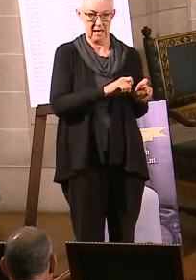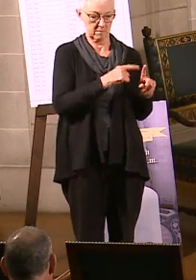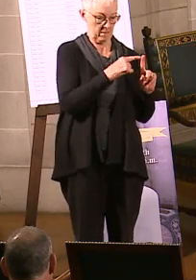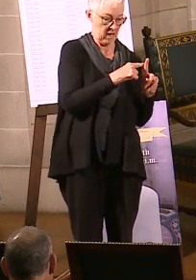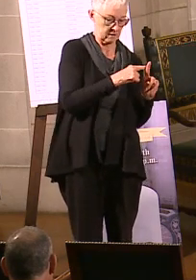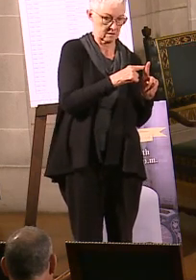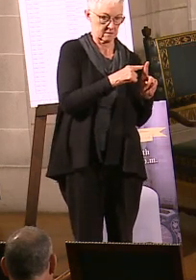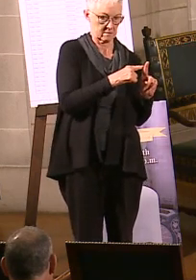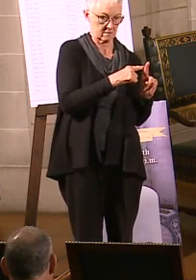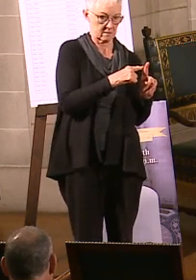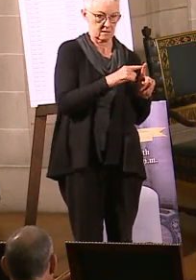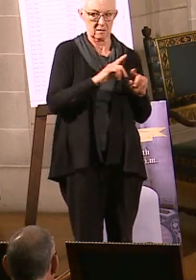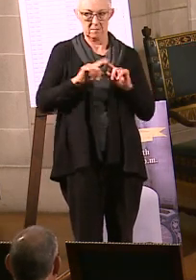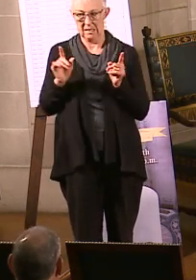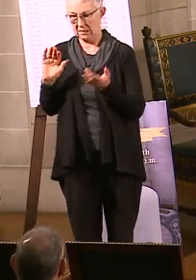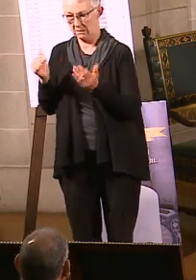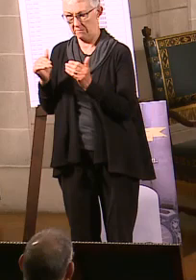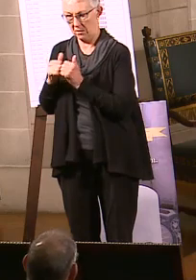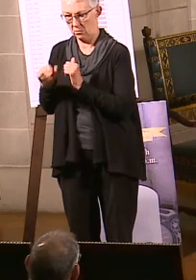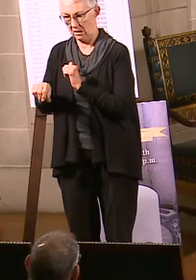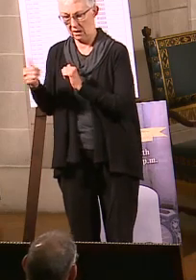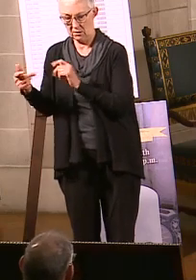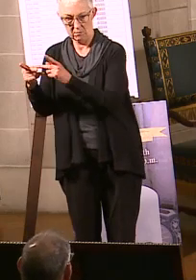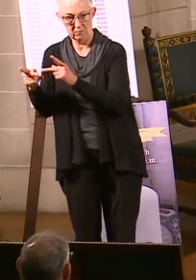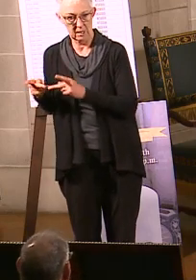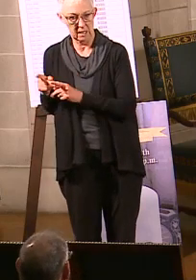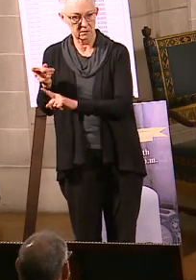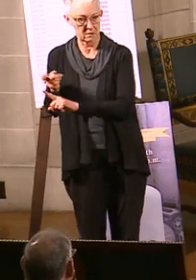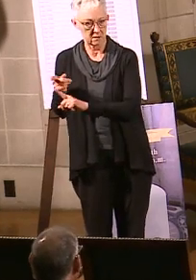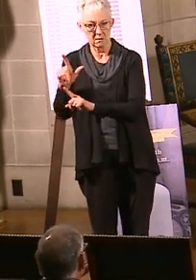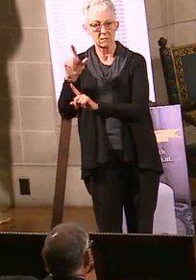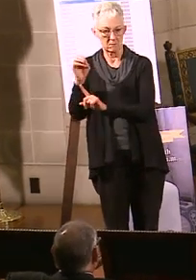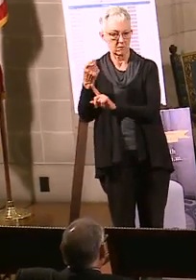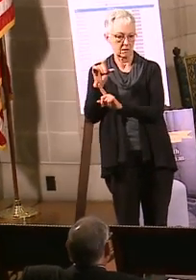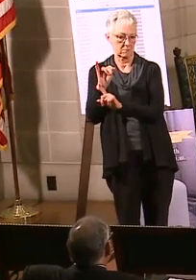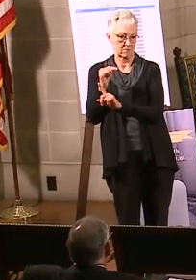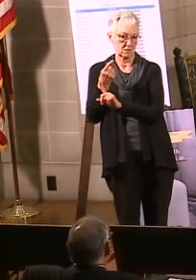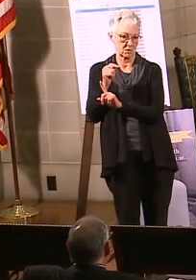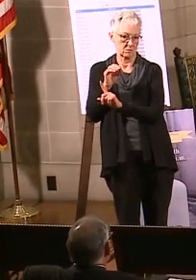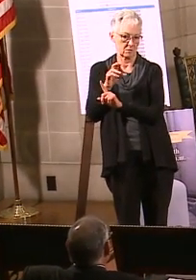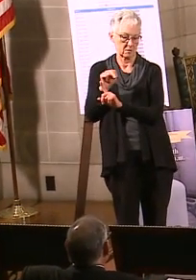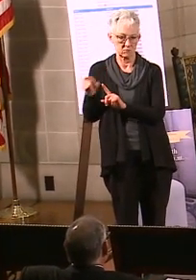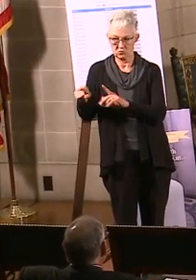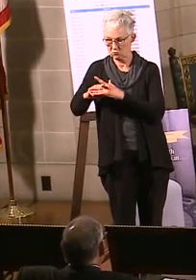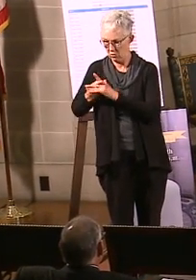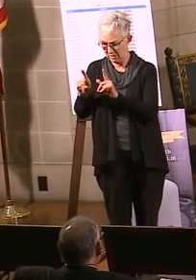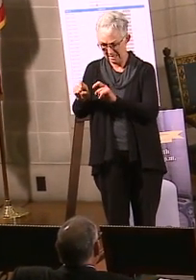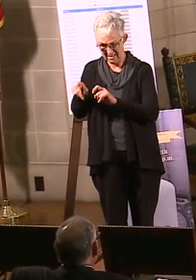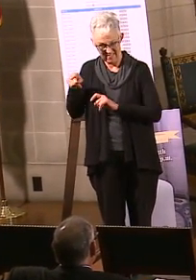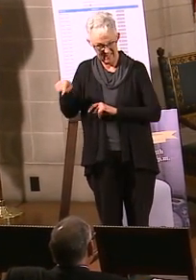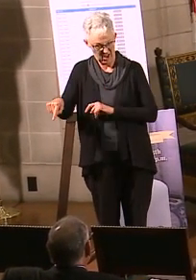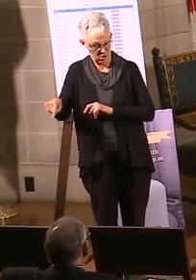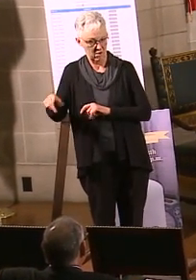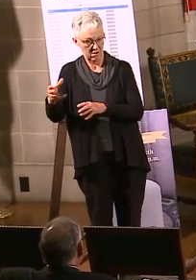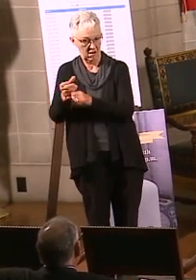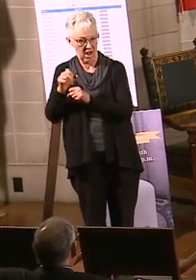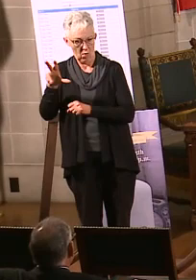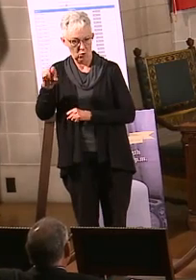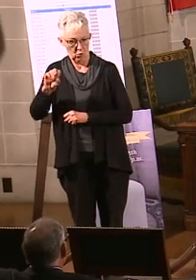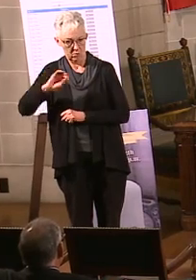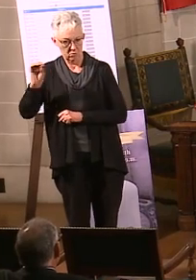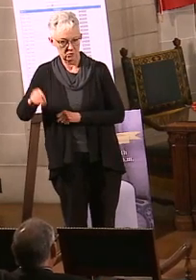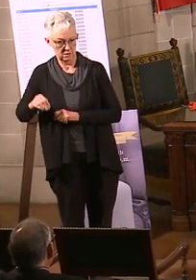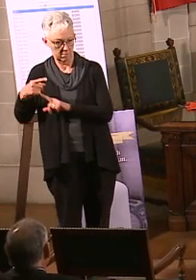Test Nebraska versus some of our other places where, you know, again, I'll use Lexington as an example, when we started testing there and getting 30% positive